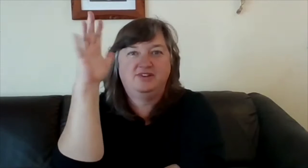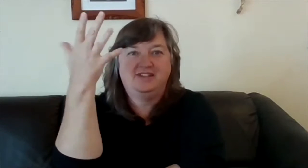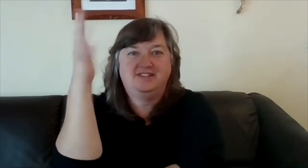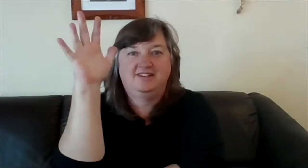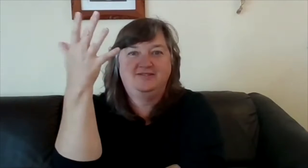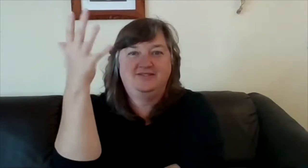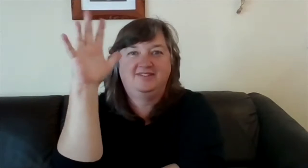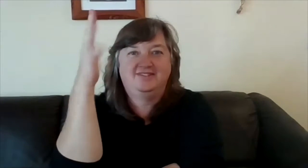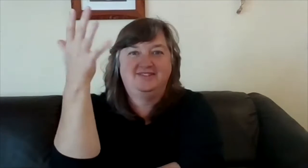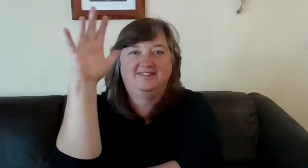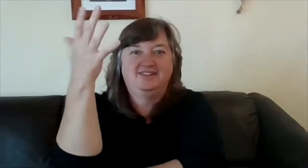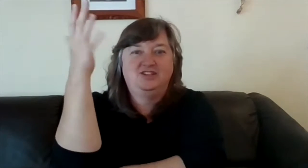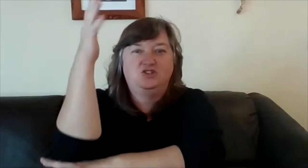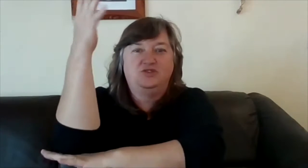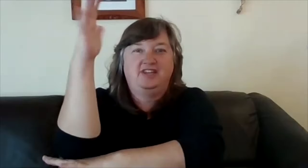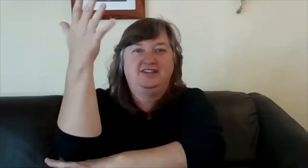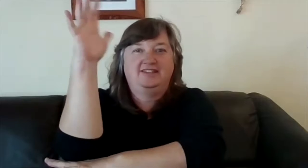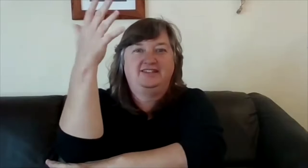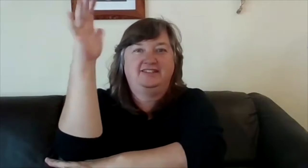breeze, you know? Tree.